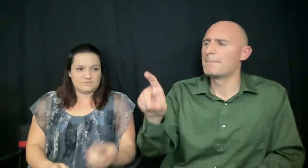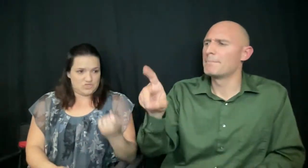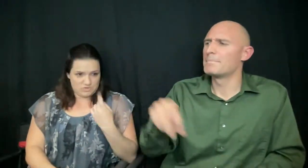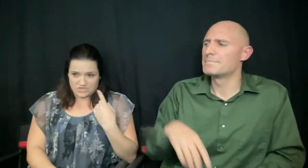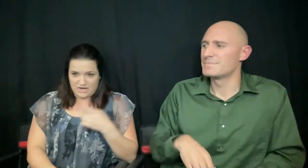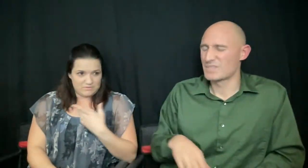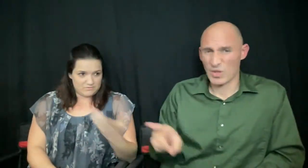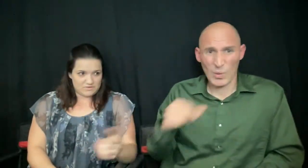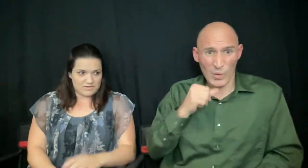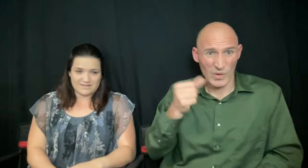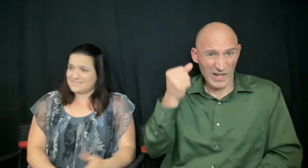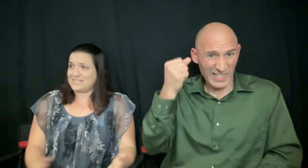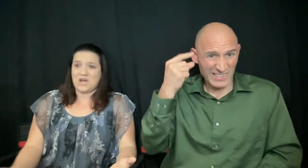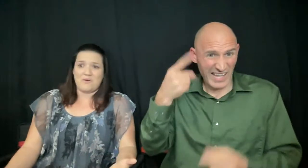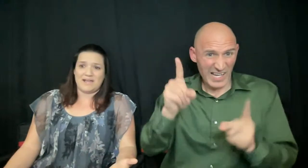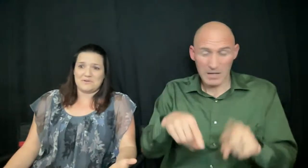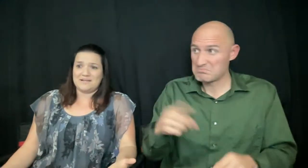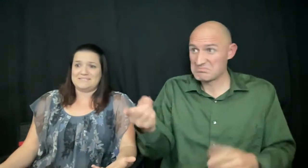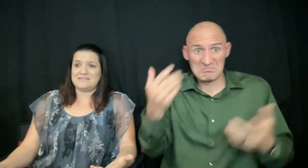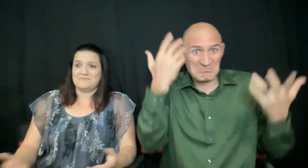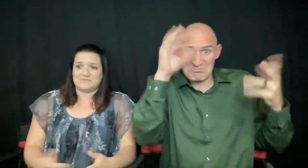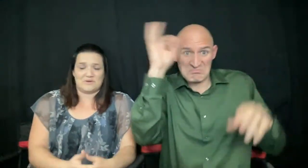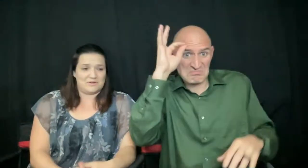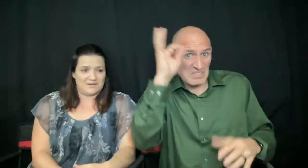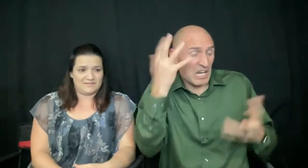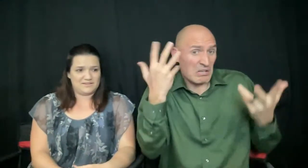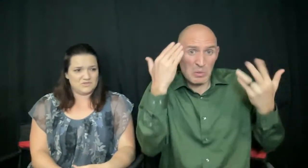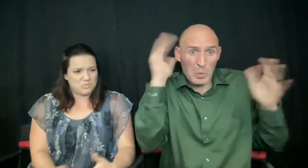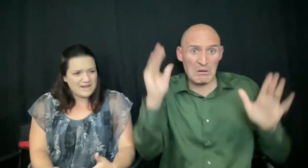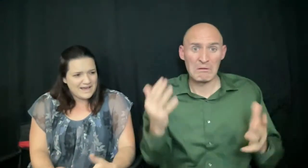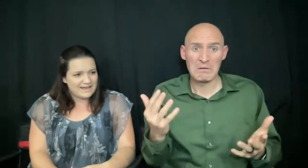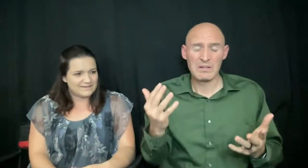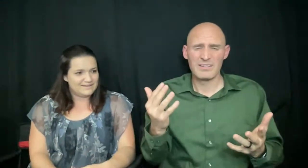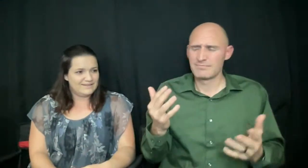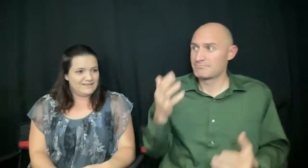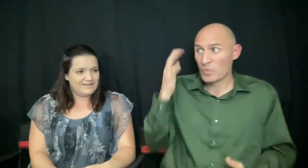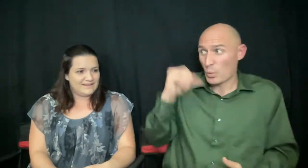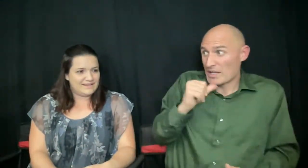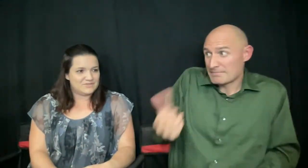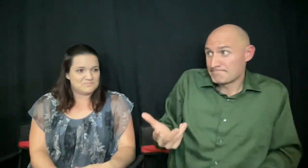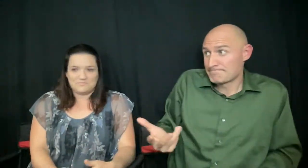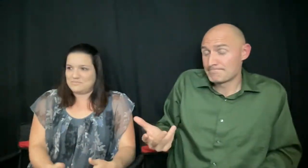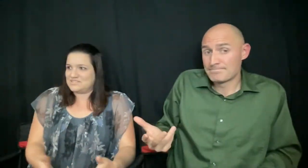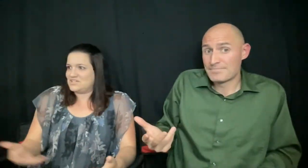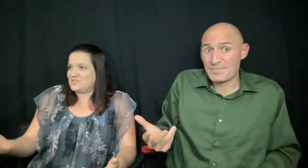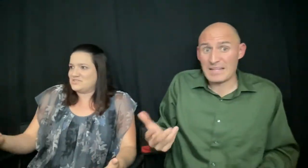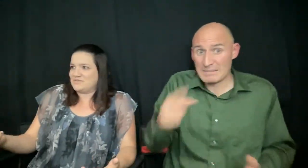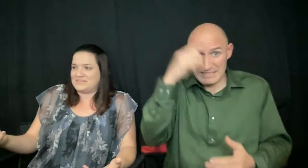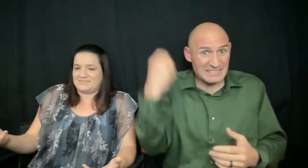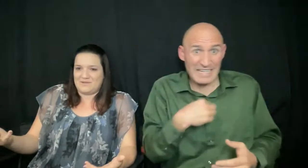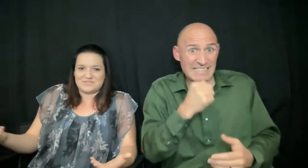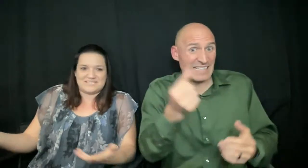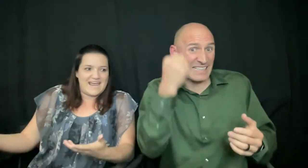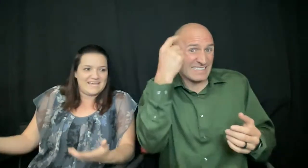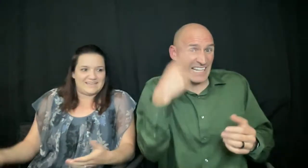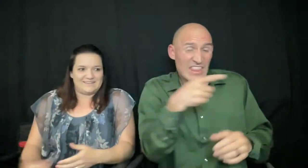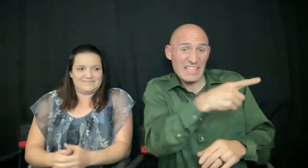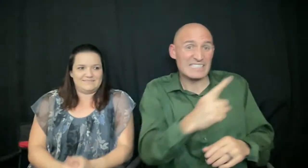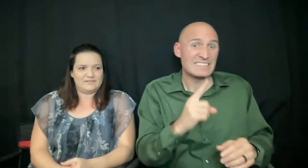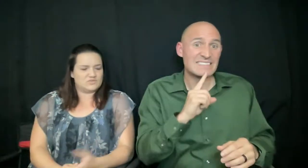you understand what was going on? He's like, no, I had no idea what was going on. He goes, why not? And he goes, because I couldn't understand what they were saying. He goes,